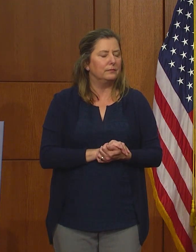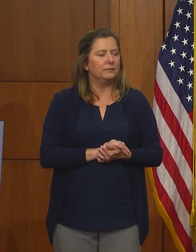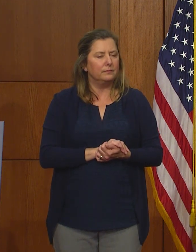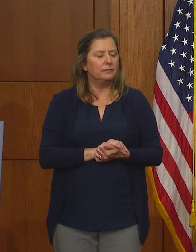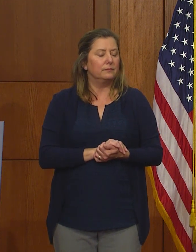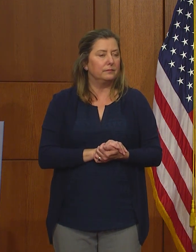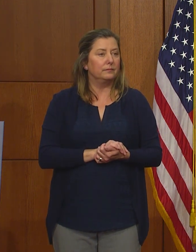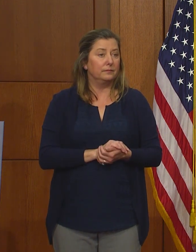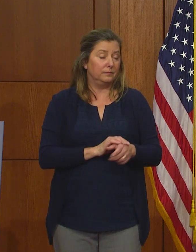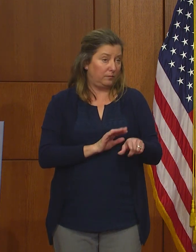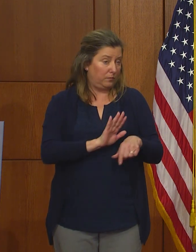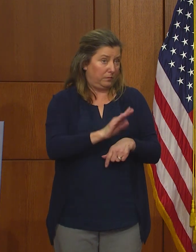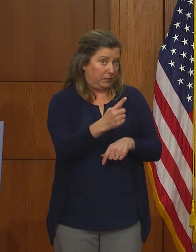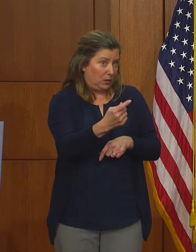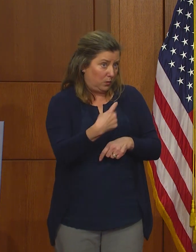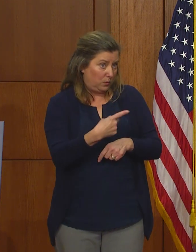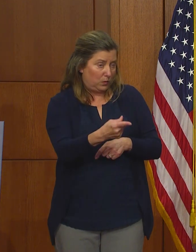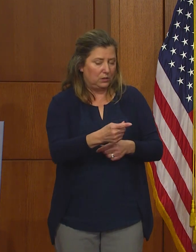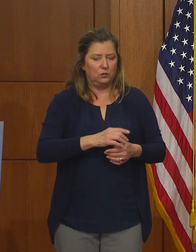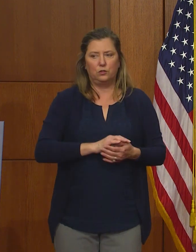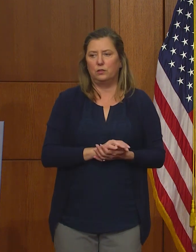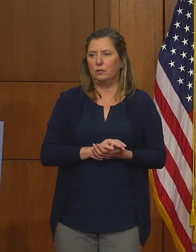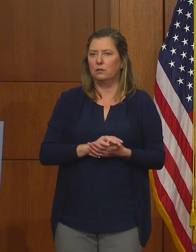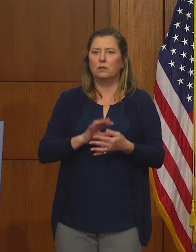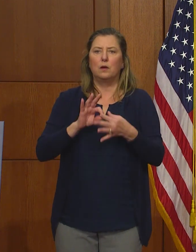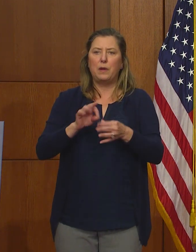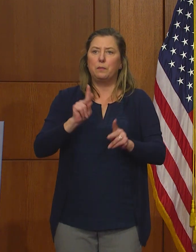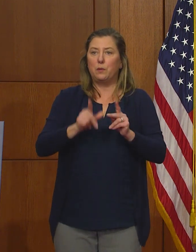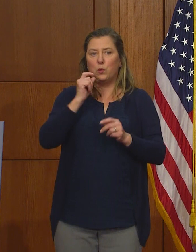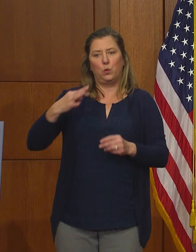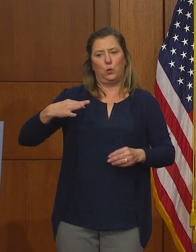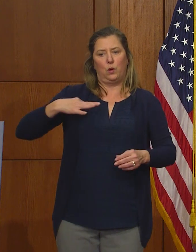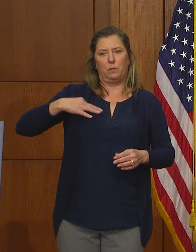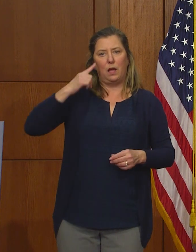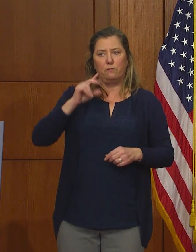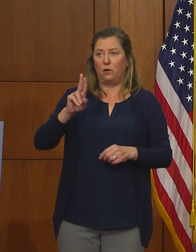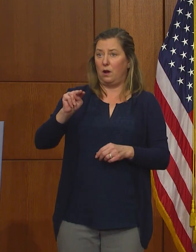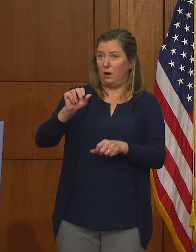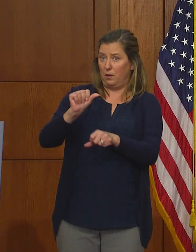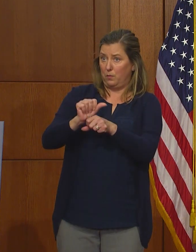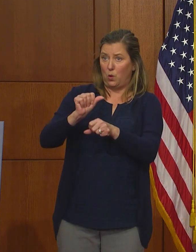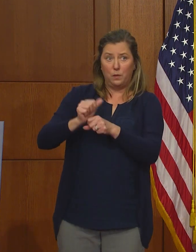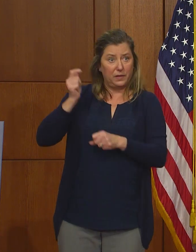Henry, your question is on folks that are applying for unemployment.